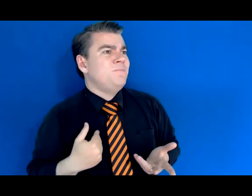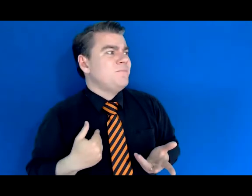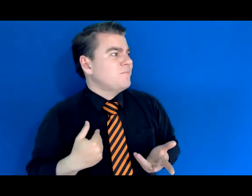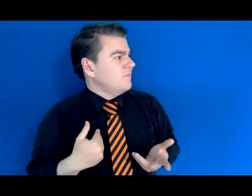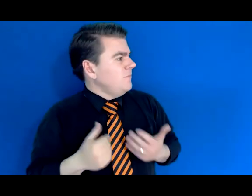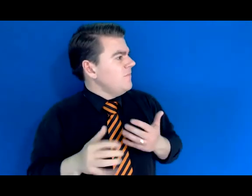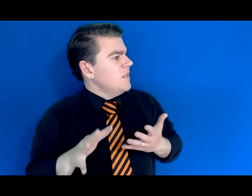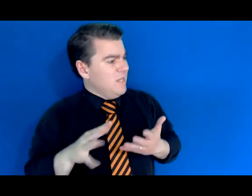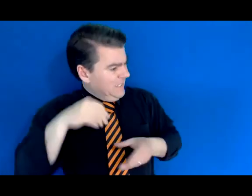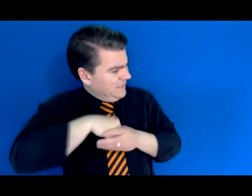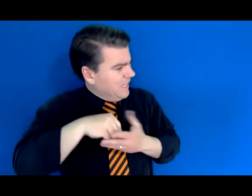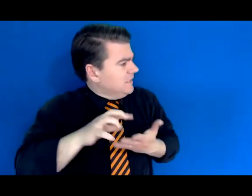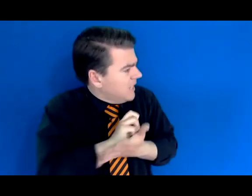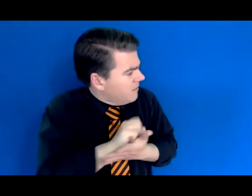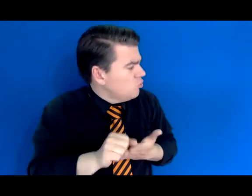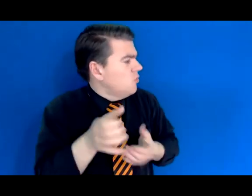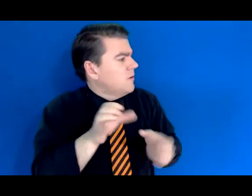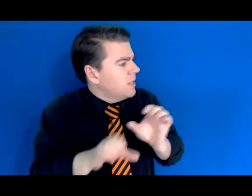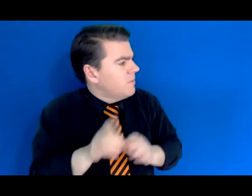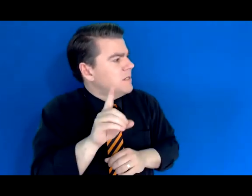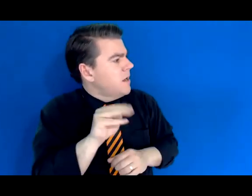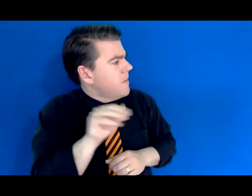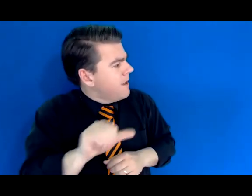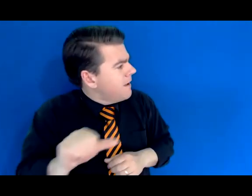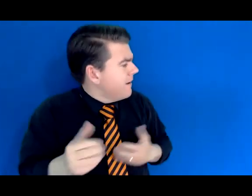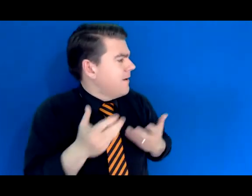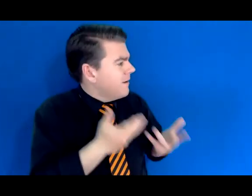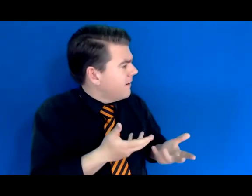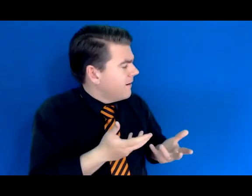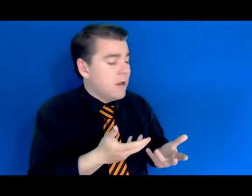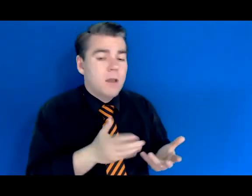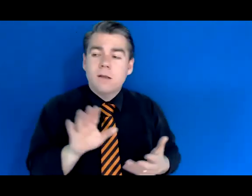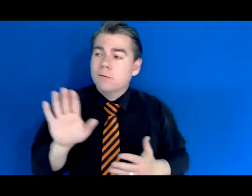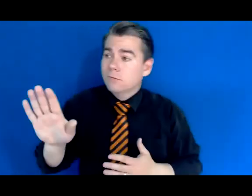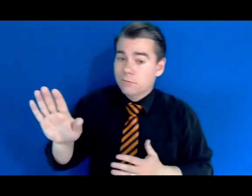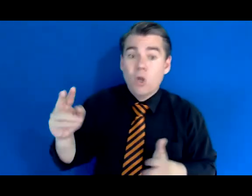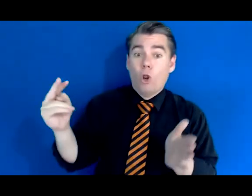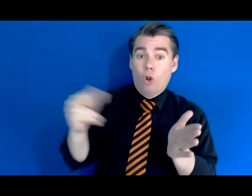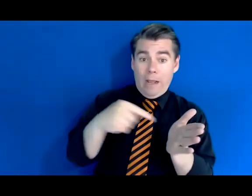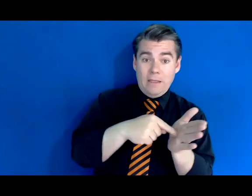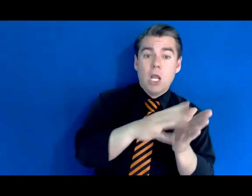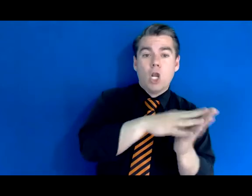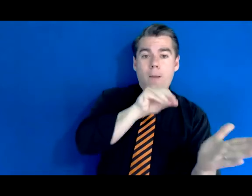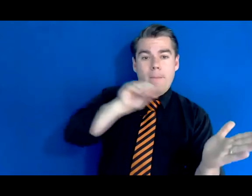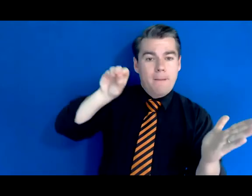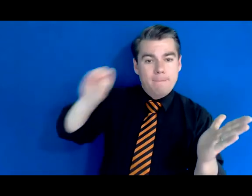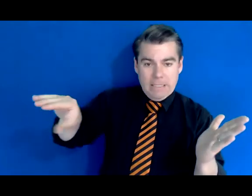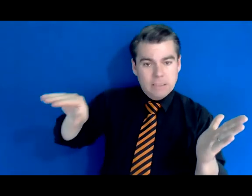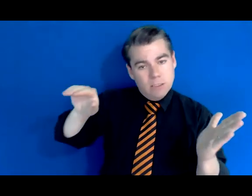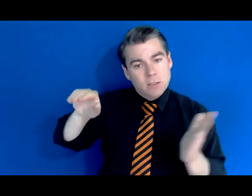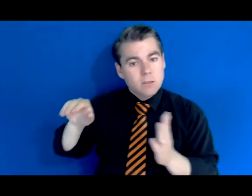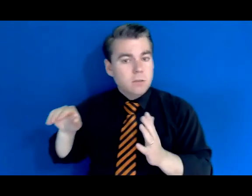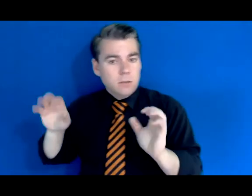damaging ingredients or chemicals or DMAA in it, refer to this. You can copy and paste it and share this information with